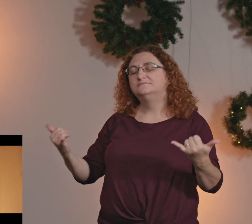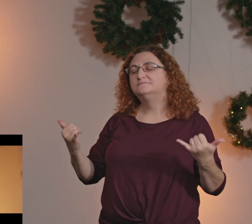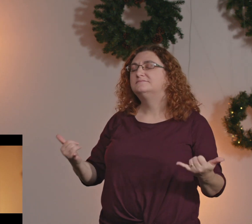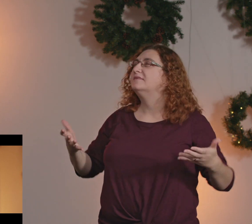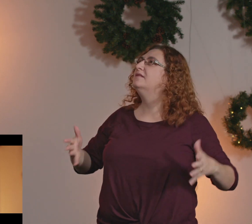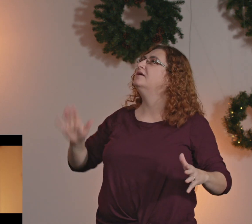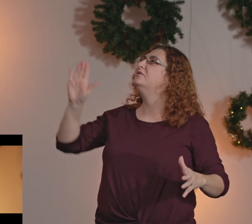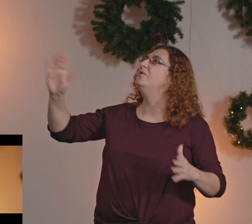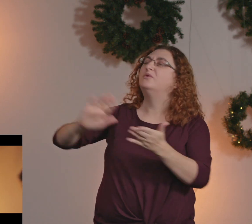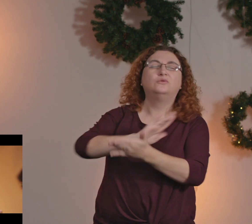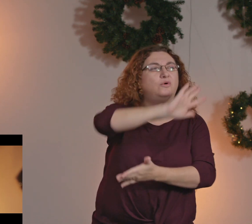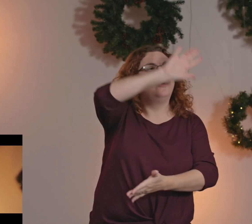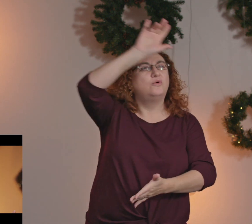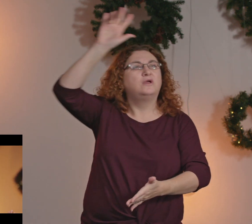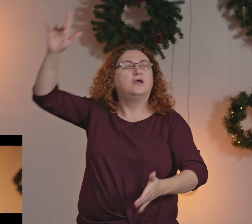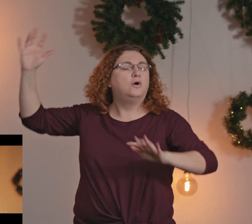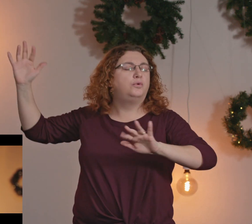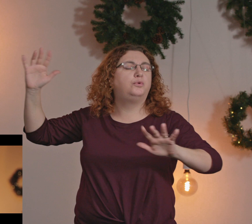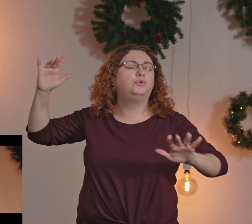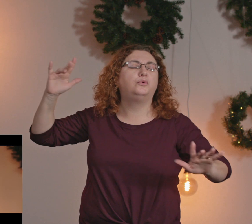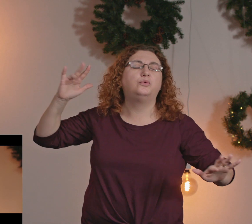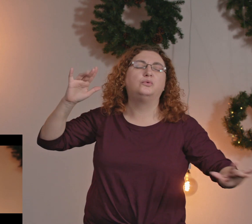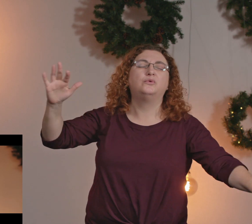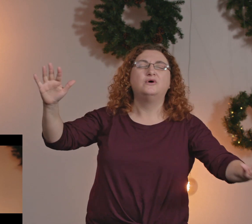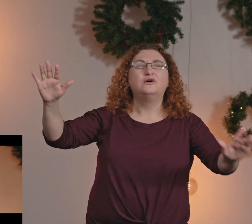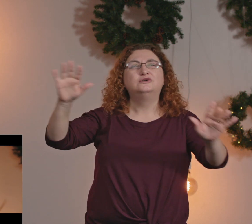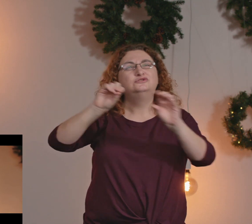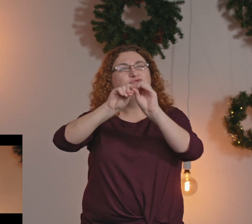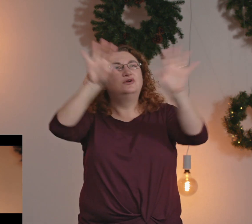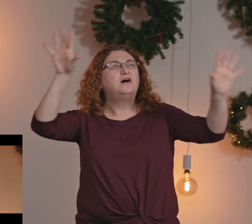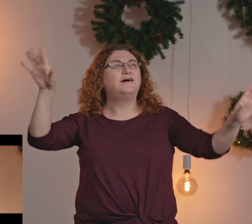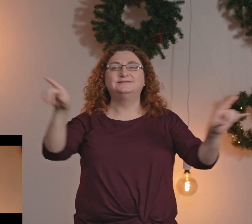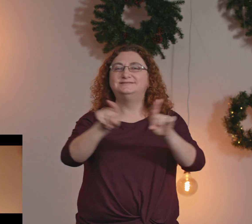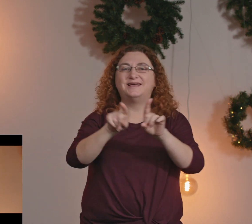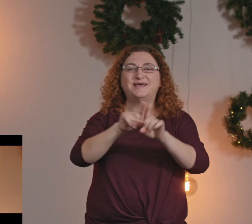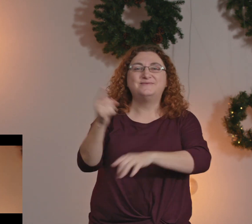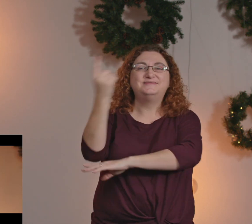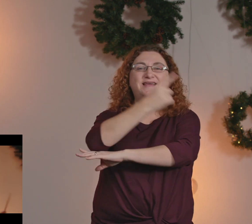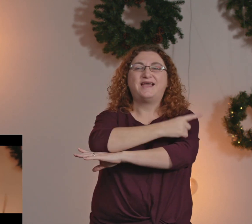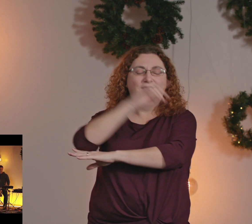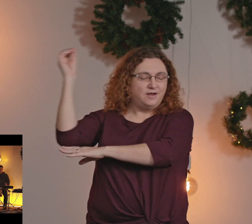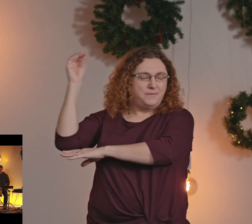Let your glory reign, shining like the day. King of heaven, come.